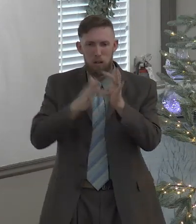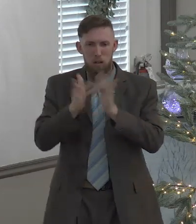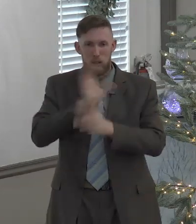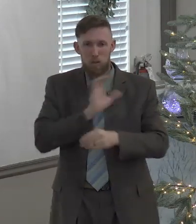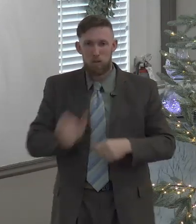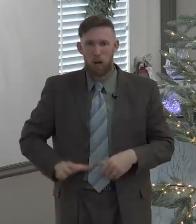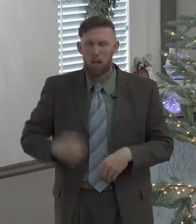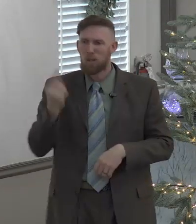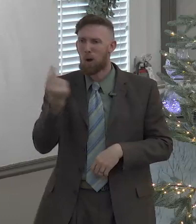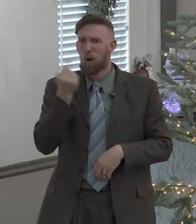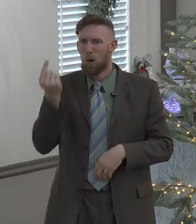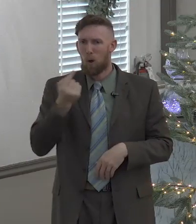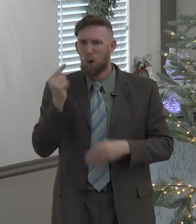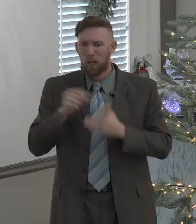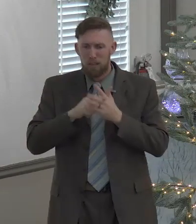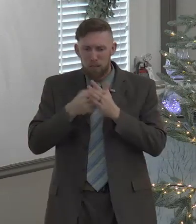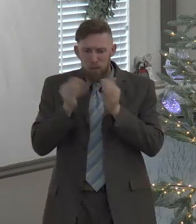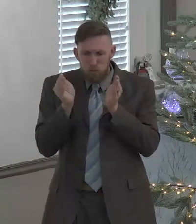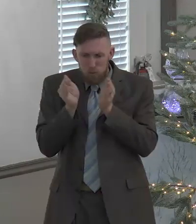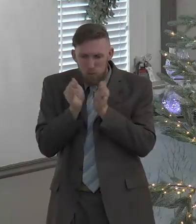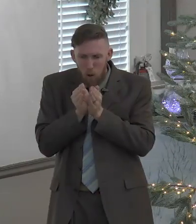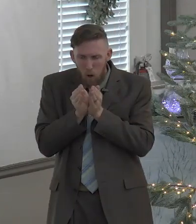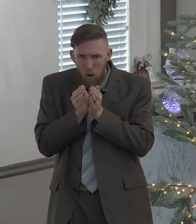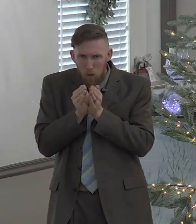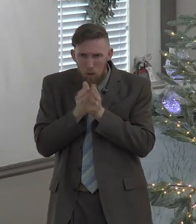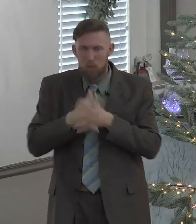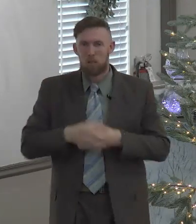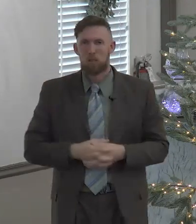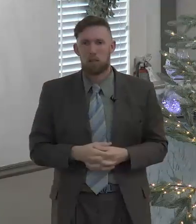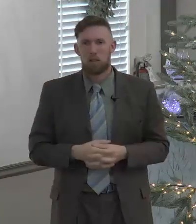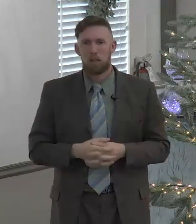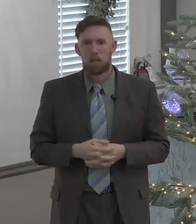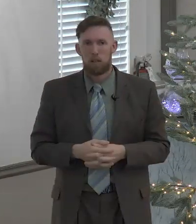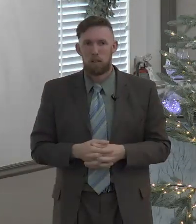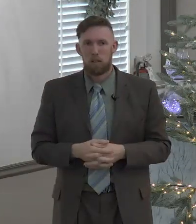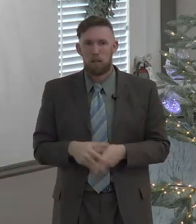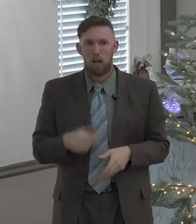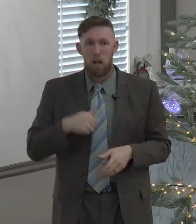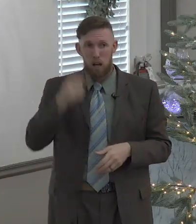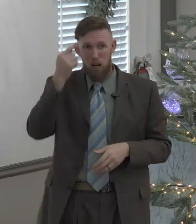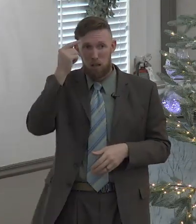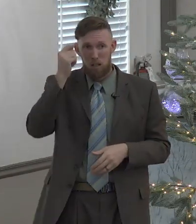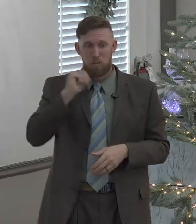Faith in Jesus Christ, let's face it, it's always small.